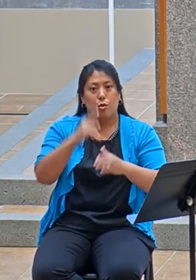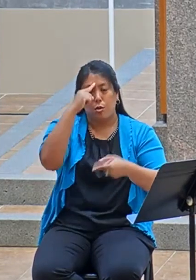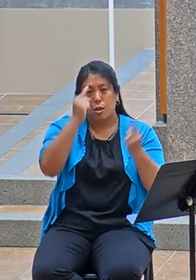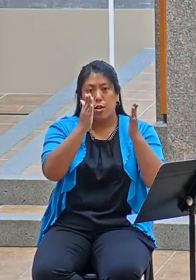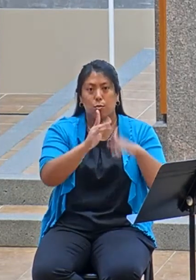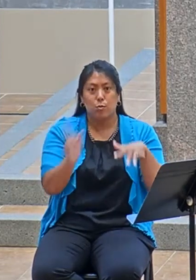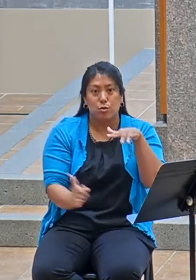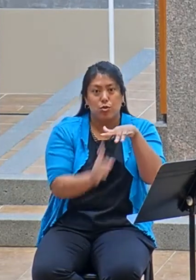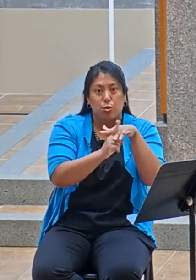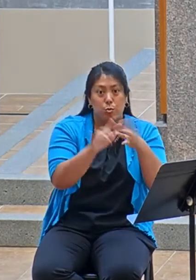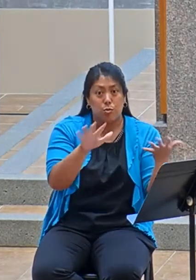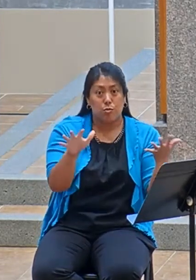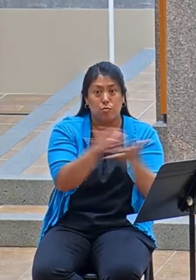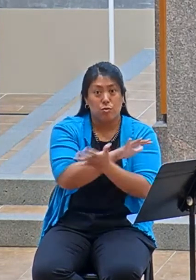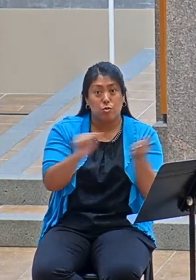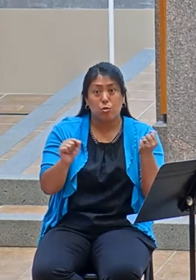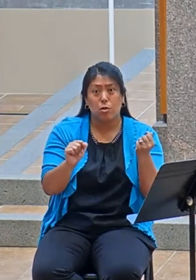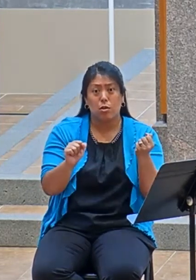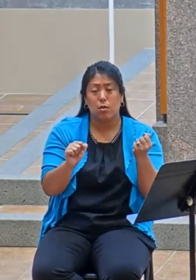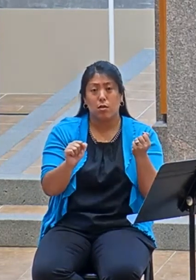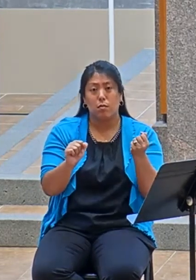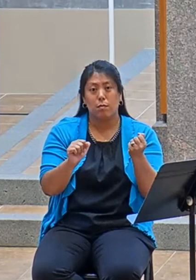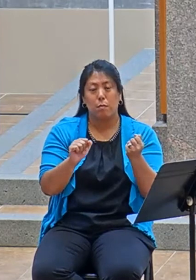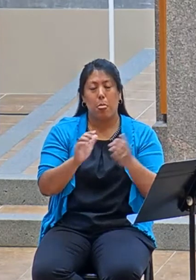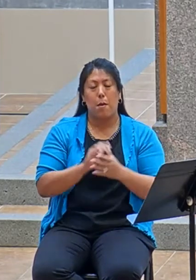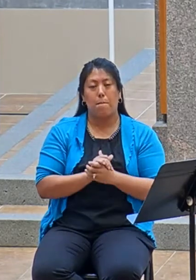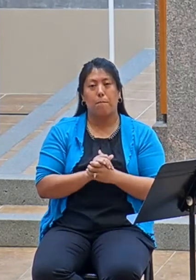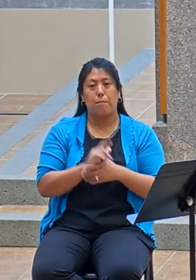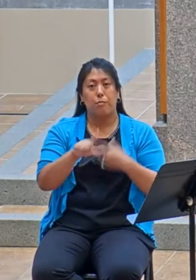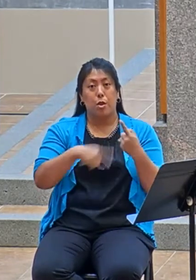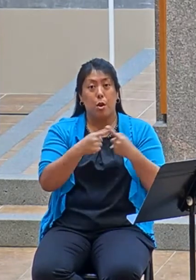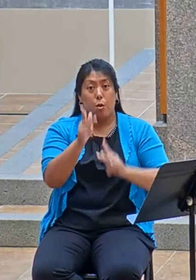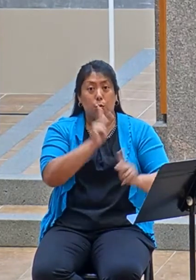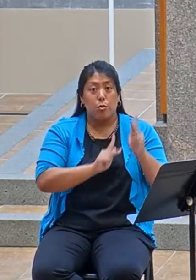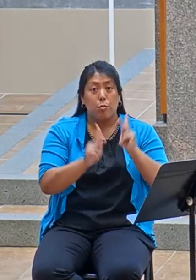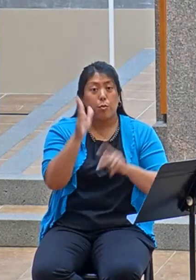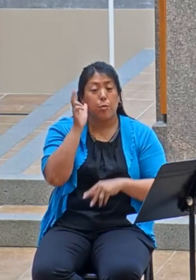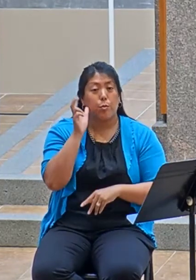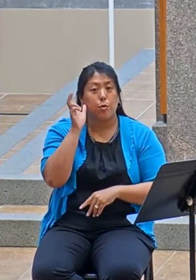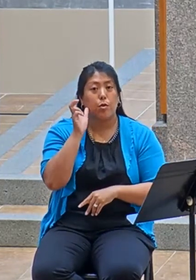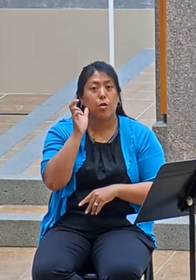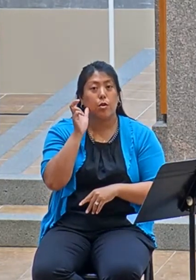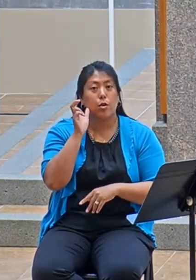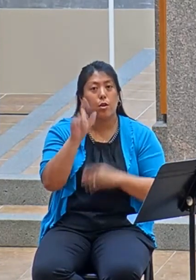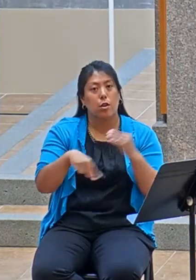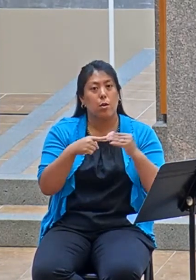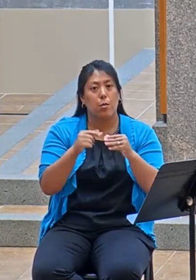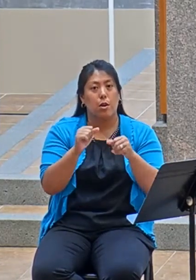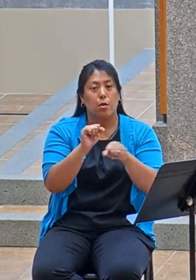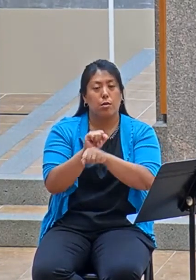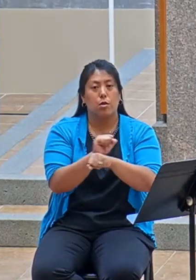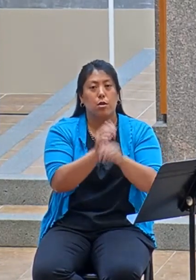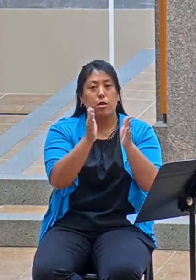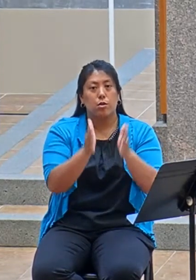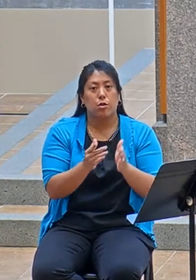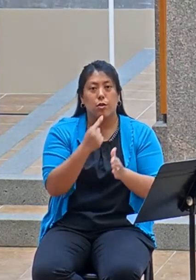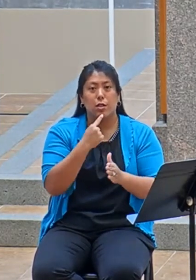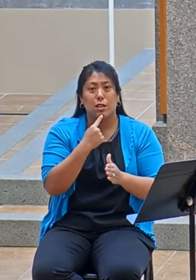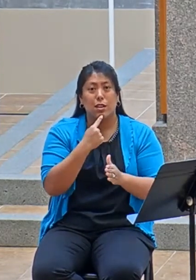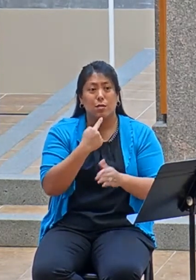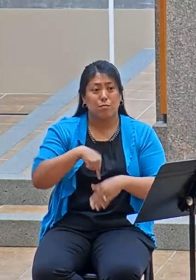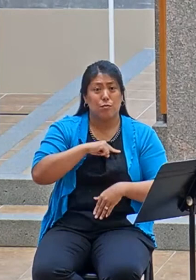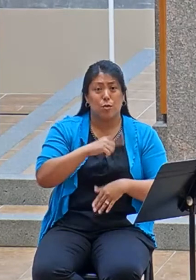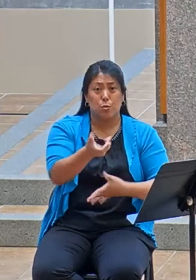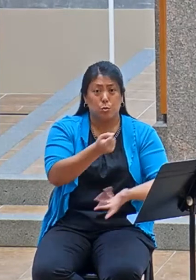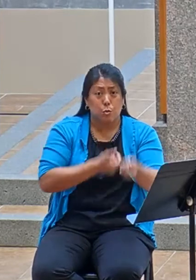crops. That's your livelihood. When they heard the servants, should we pull the weeds